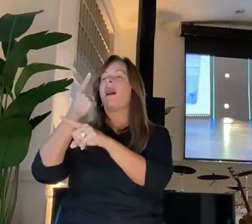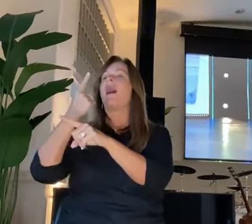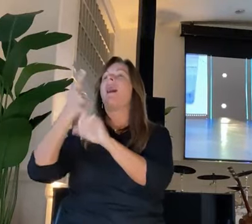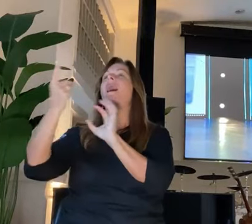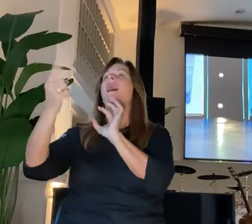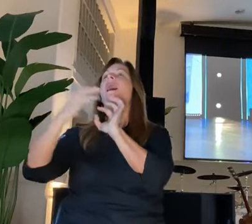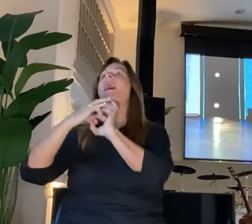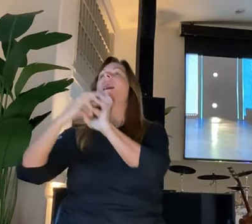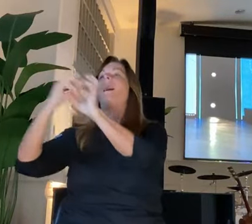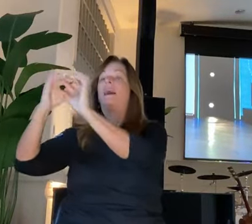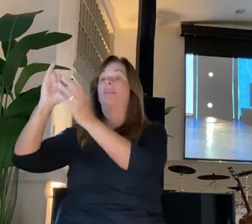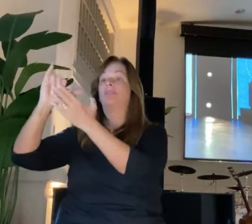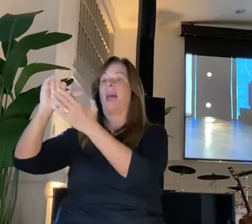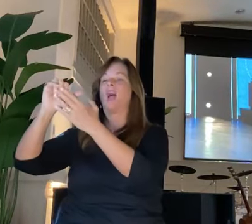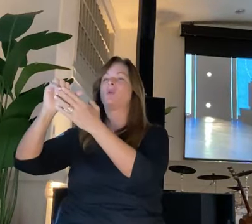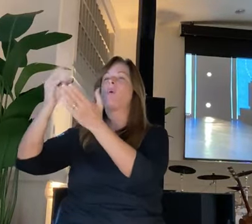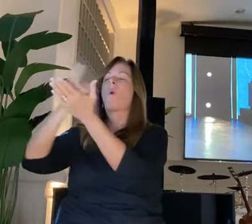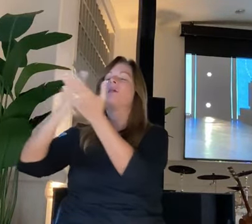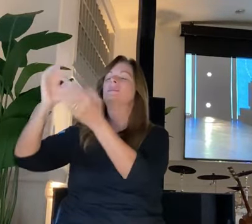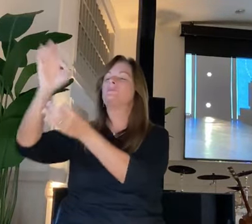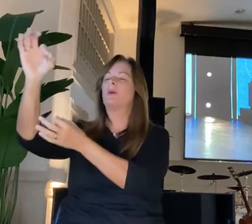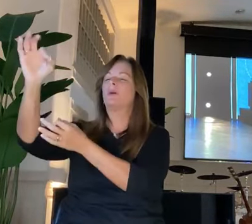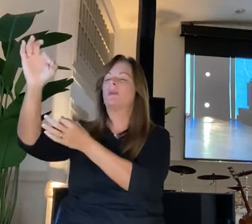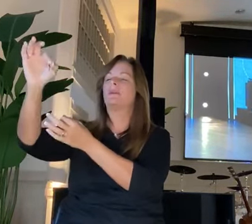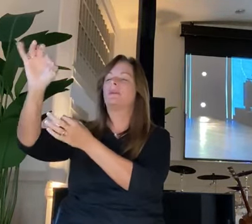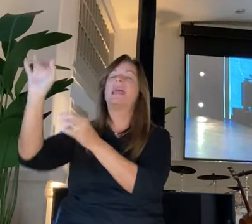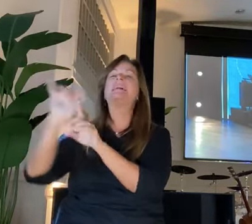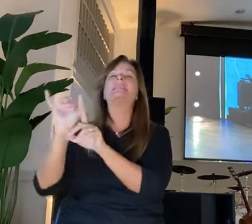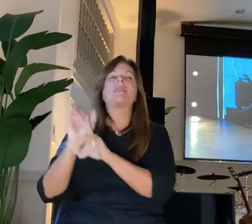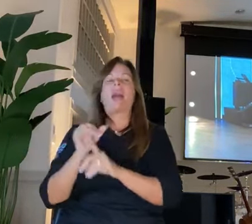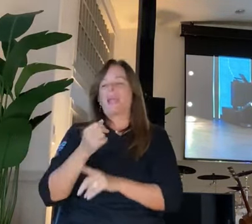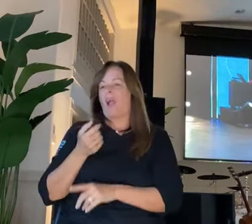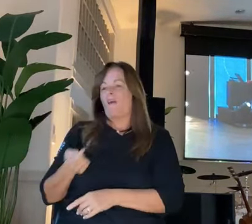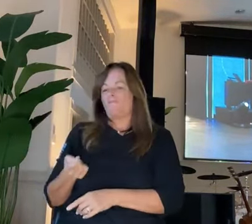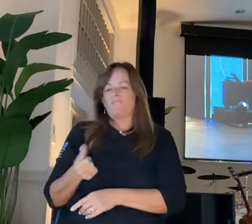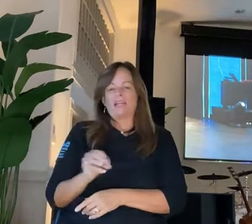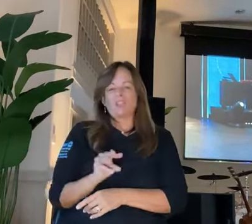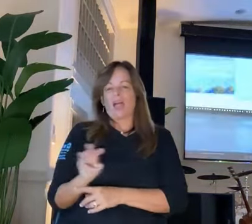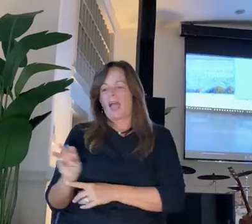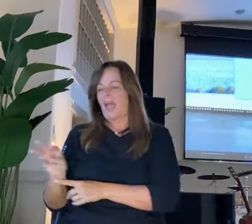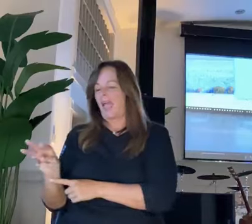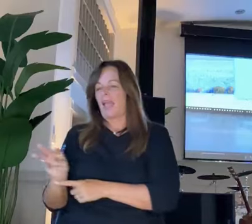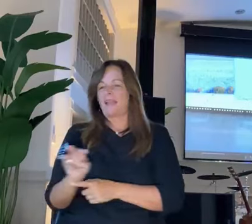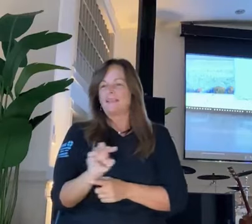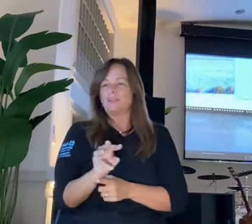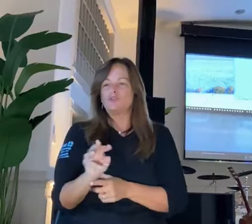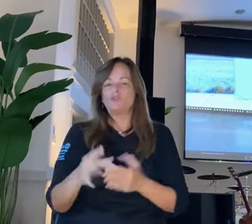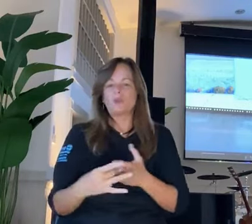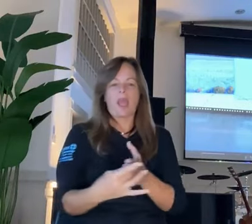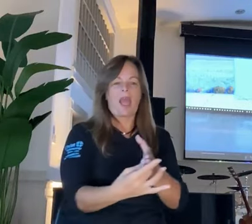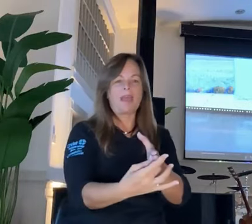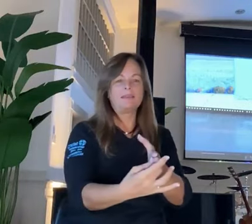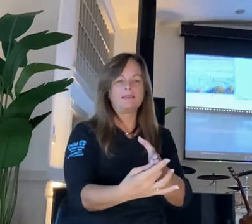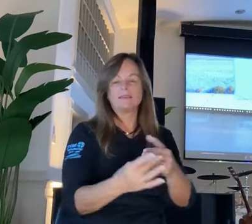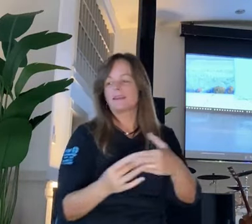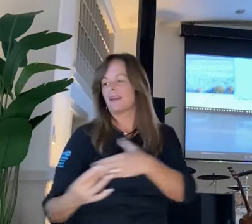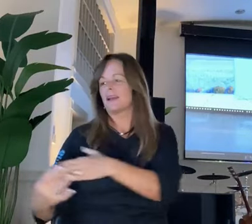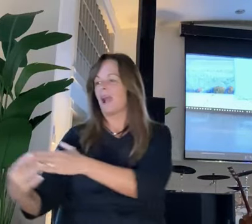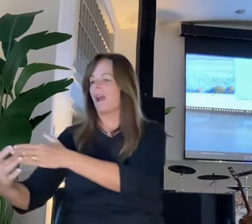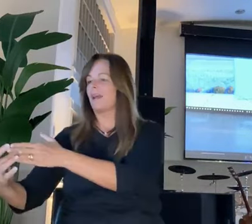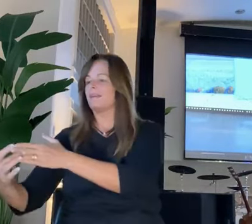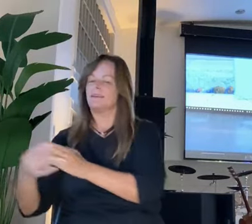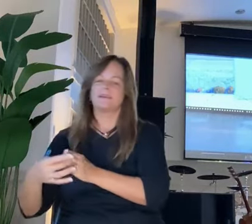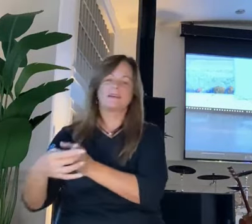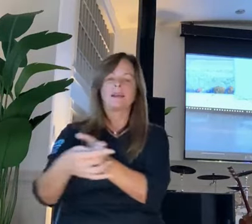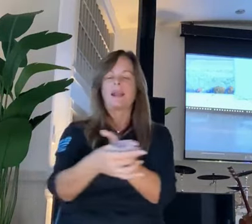your way to God. He began to light up the pathway to help you see which way you needed to go. He began to help you see what was missing in your